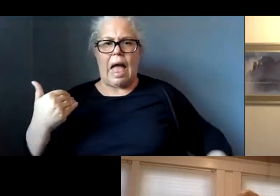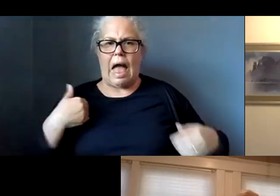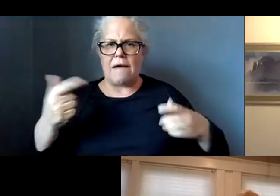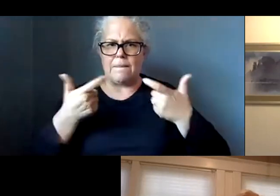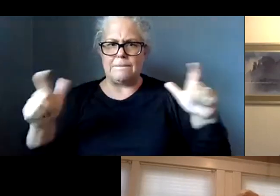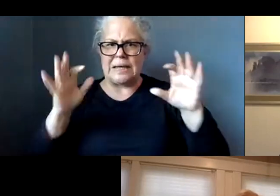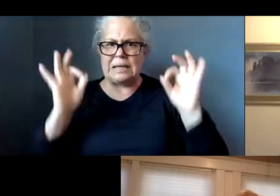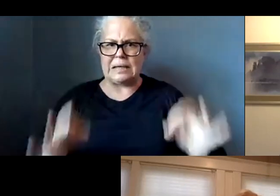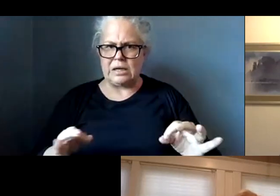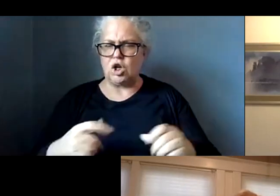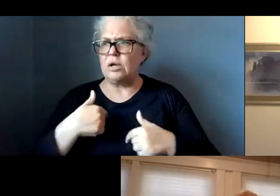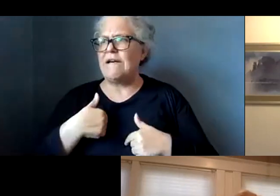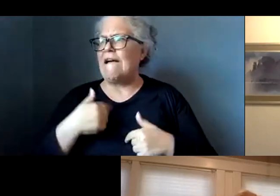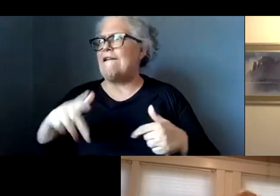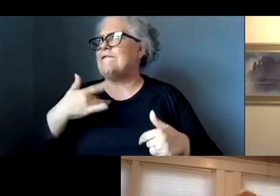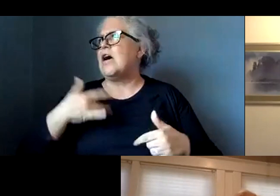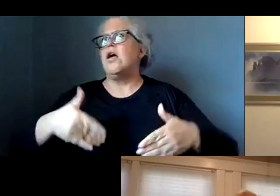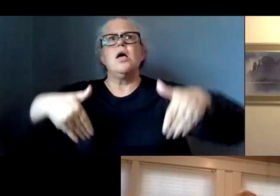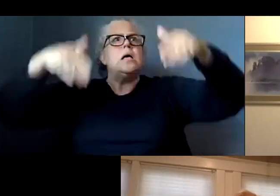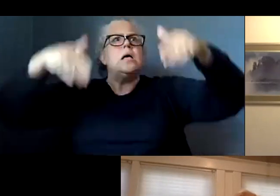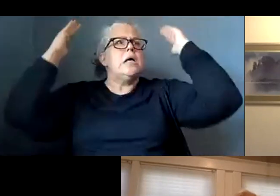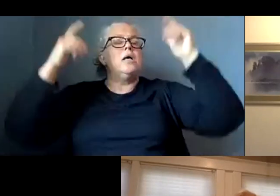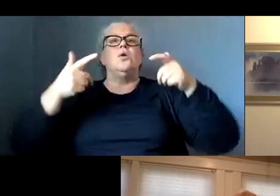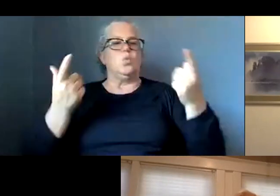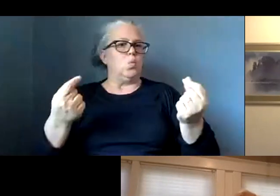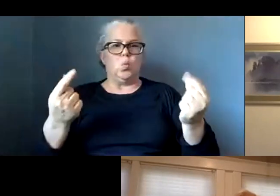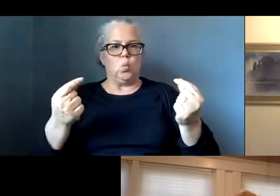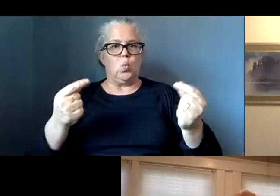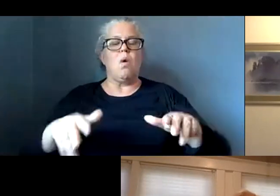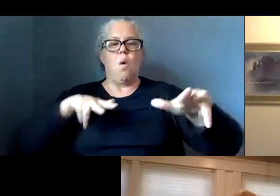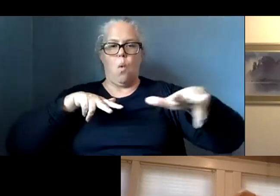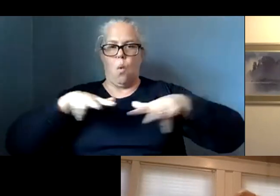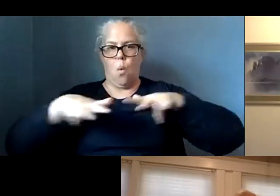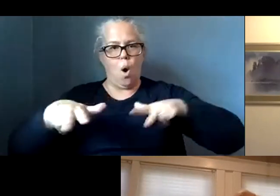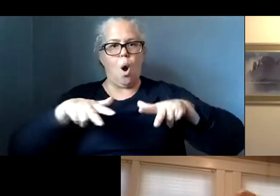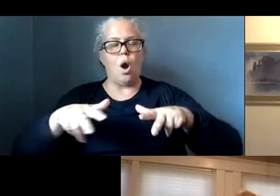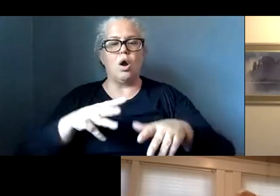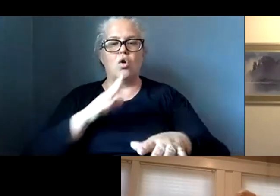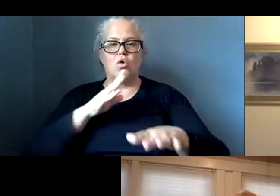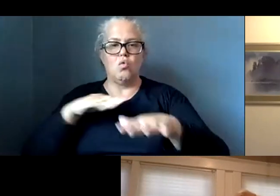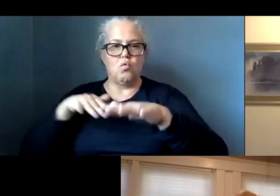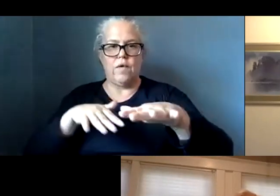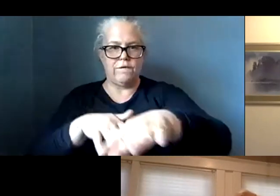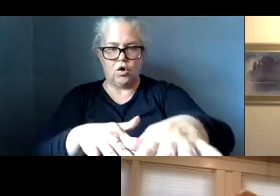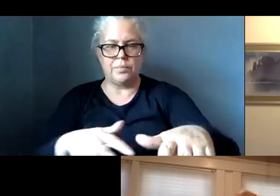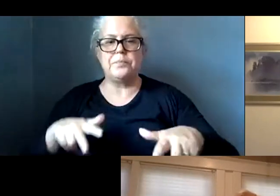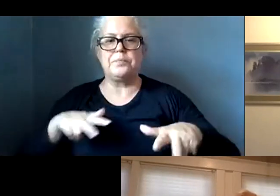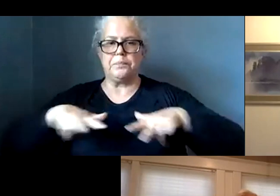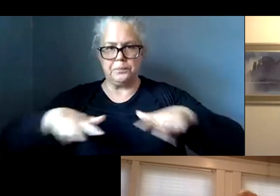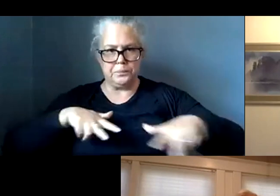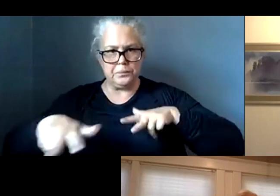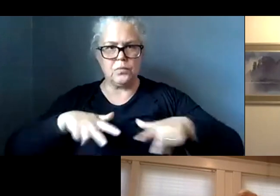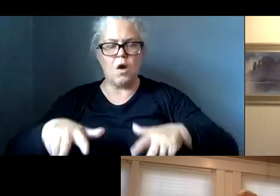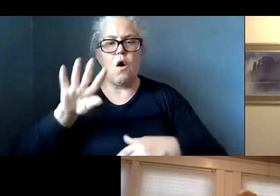make and I was feeling overwhelmed, and I just started walking along the Chester River. And about 45 minutes in, I suddenly